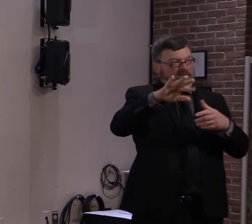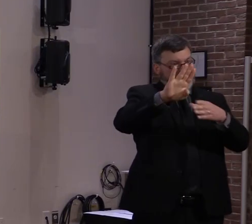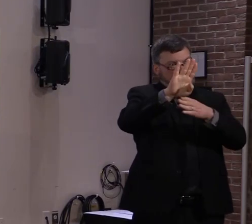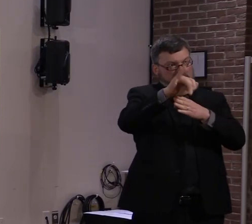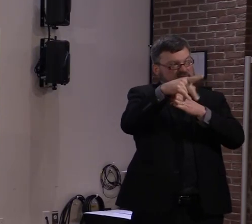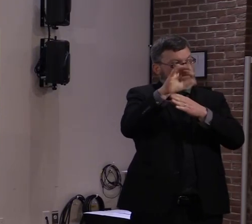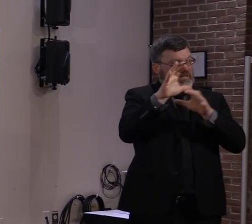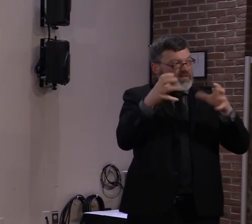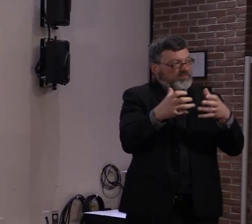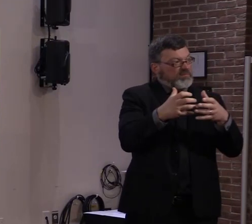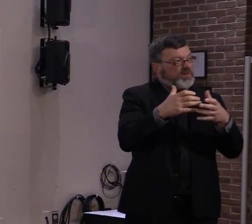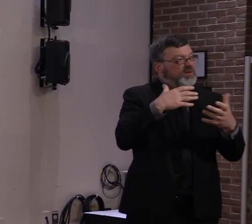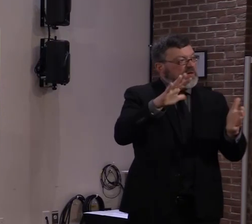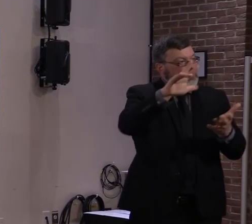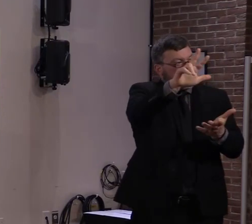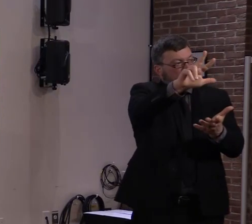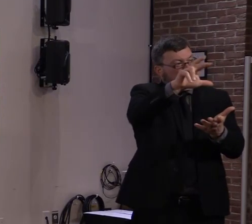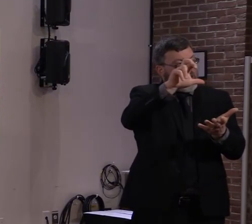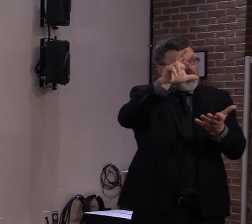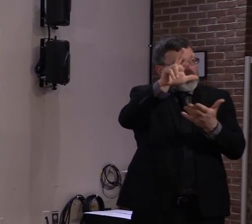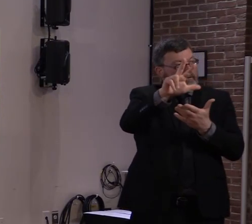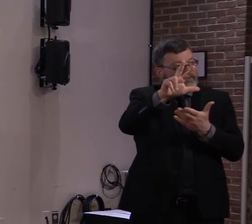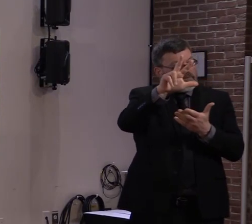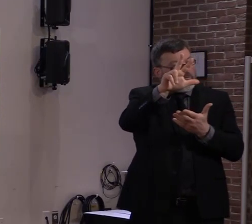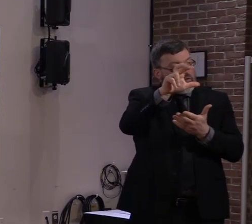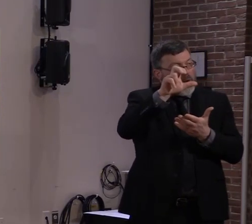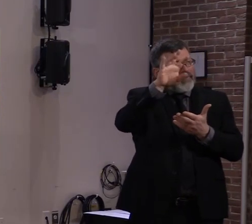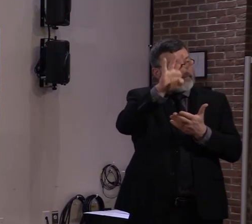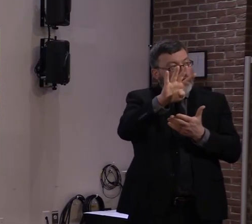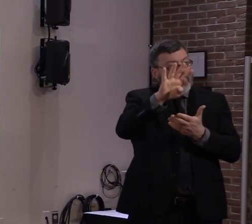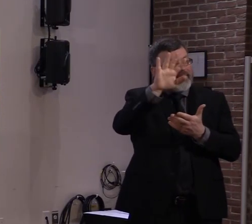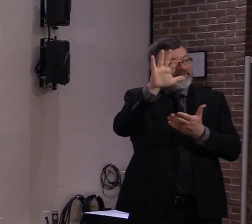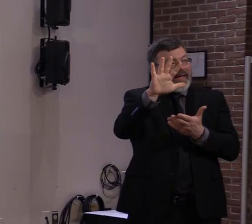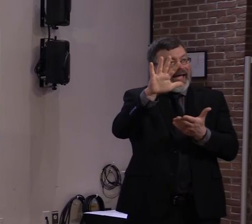335,500 people have been vaccinated against COVID-19.